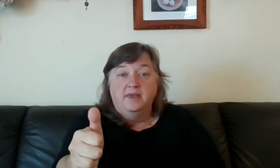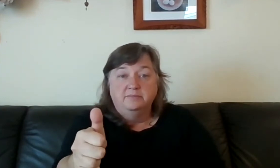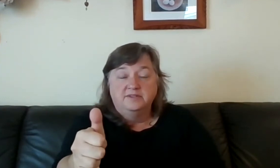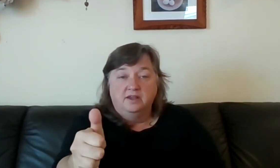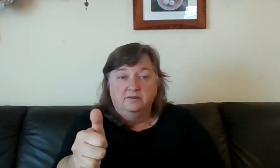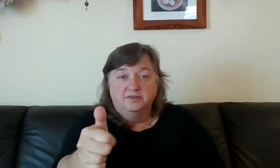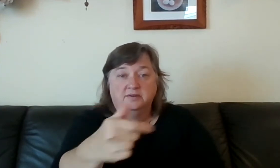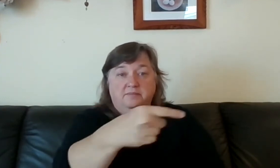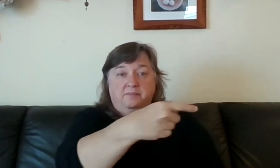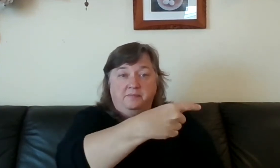Themselves,